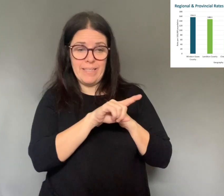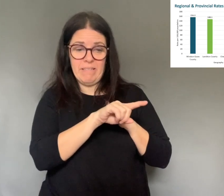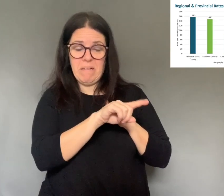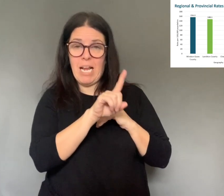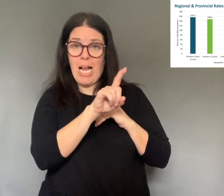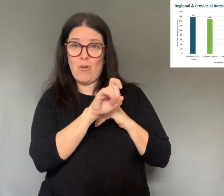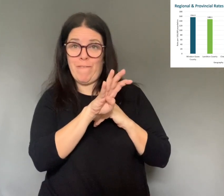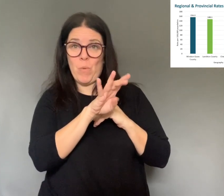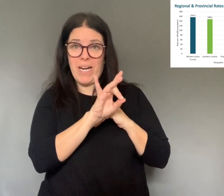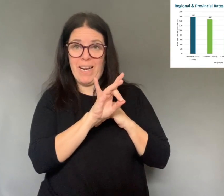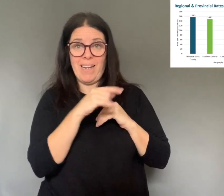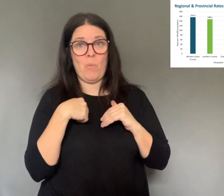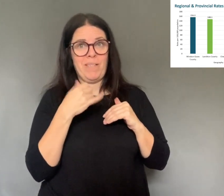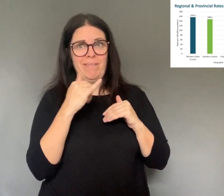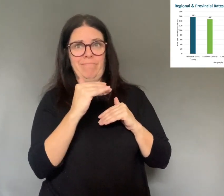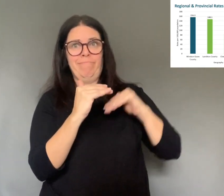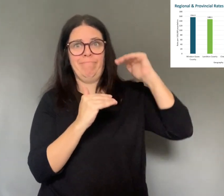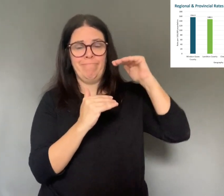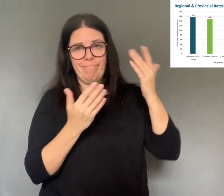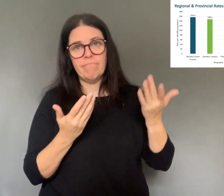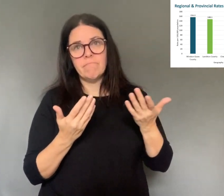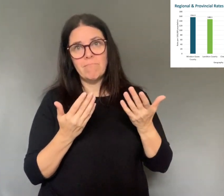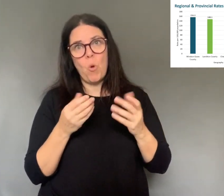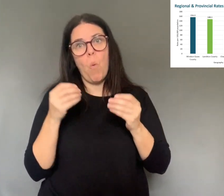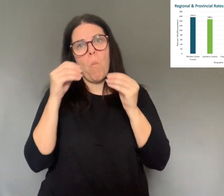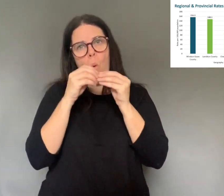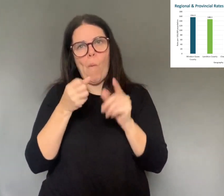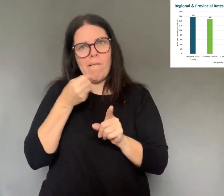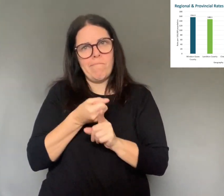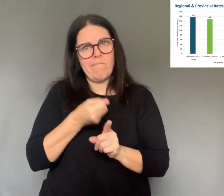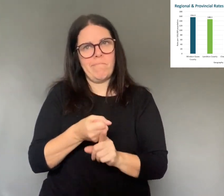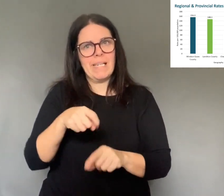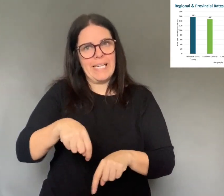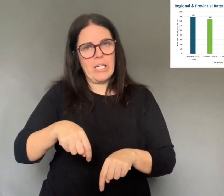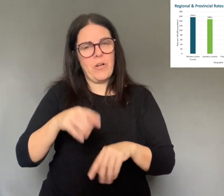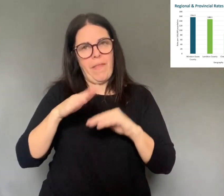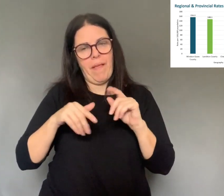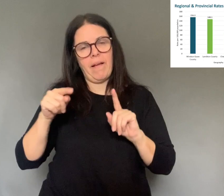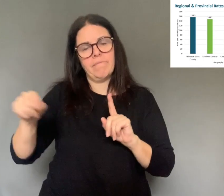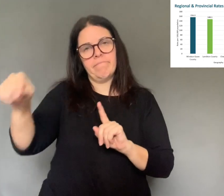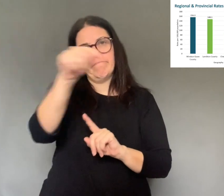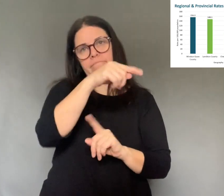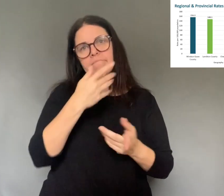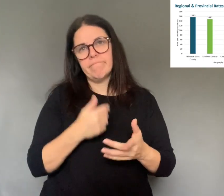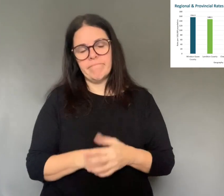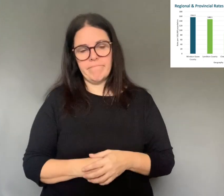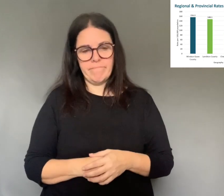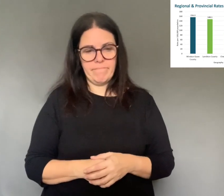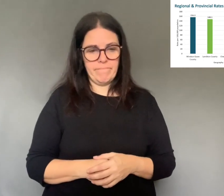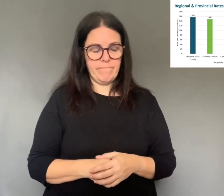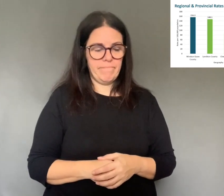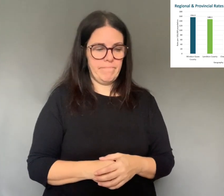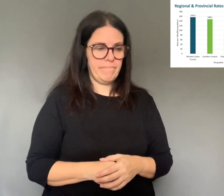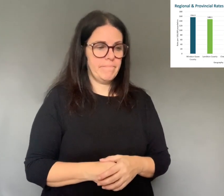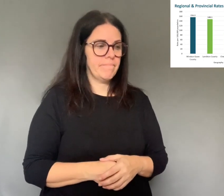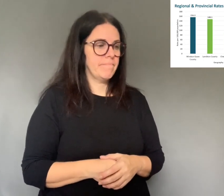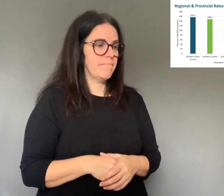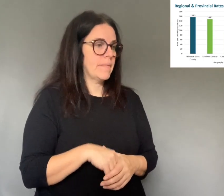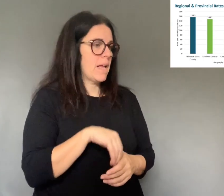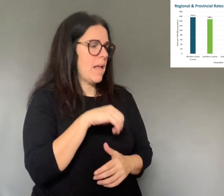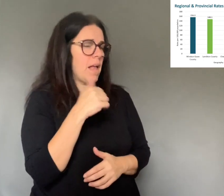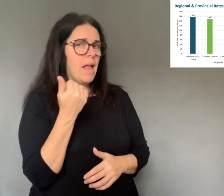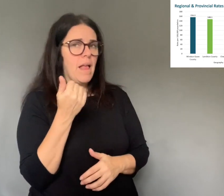156.3 per 100,000 population. So clearly we are higher than the provincial average and even from our neighboring